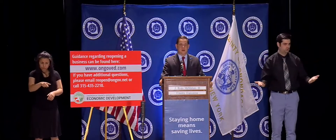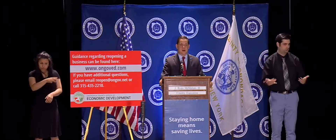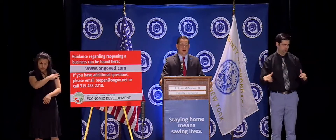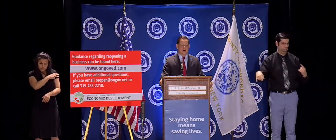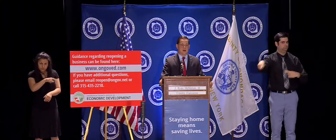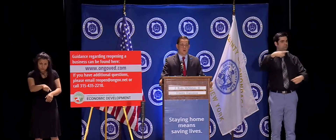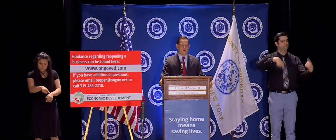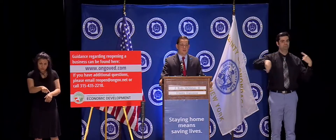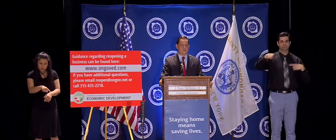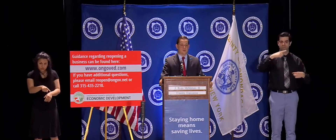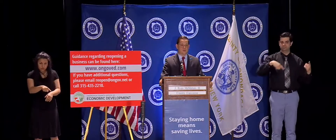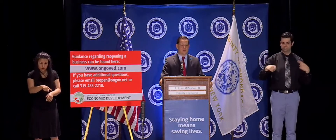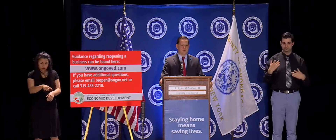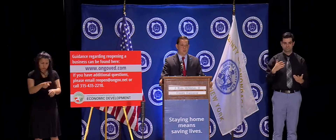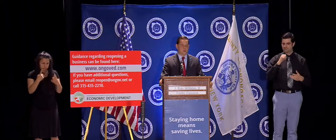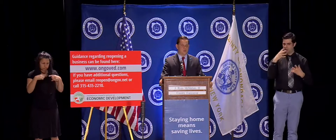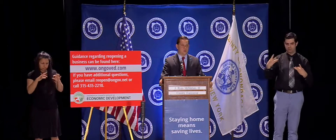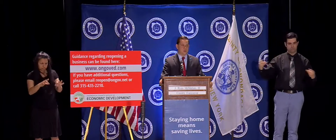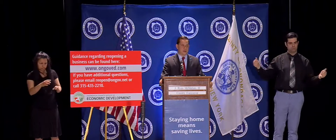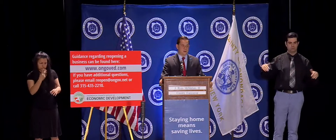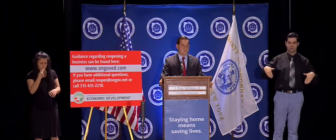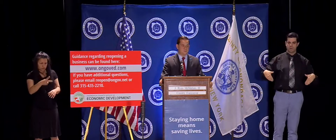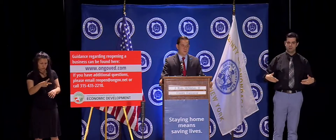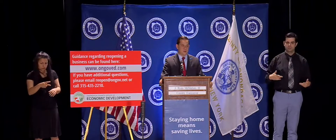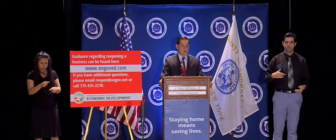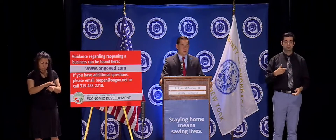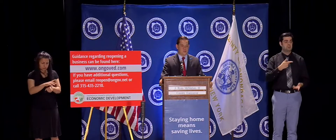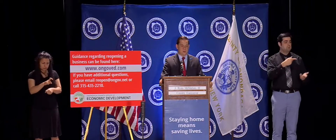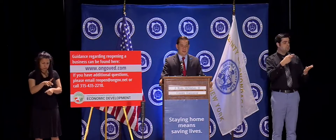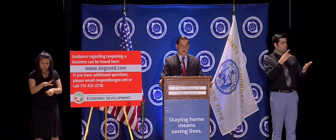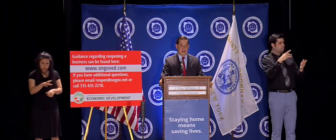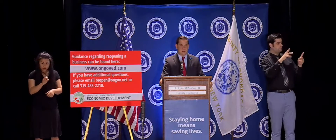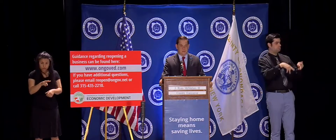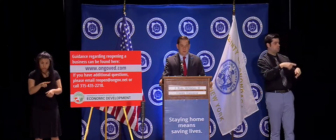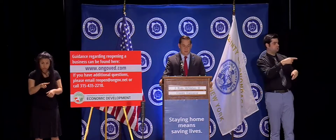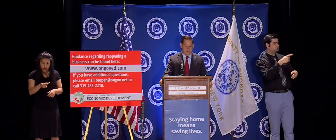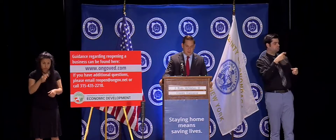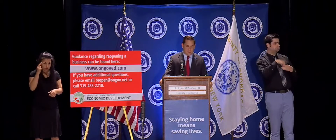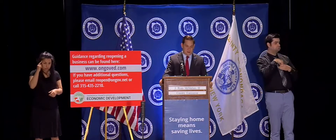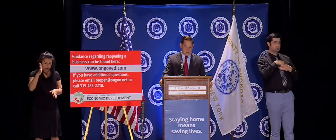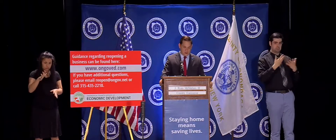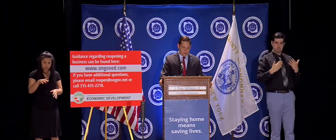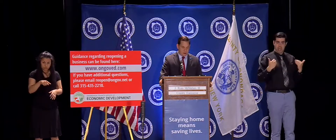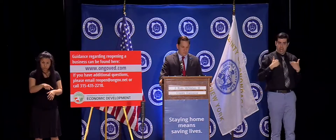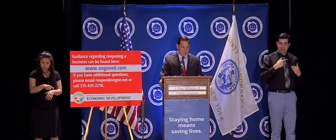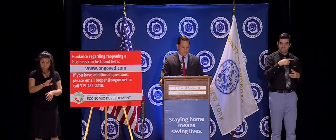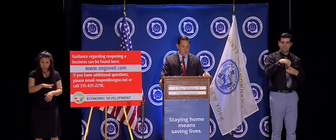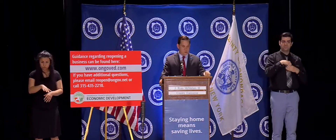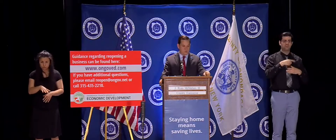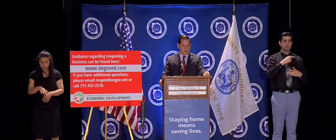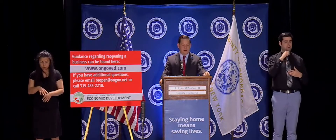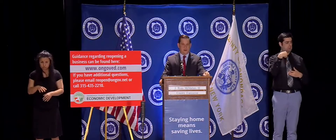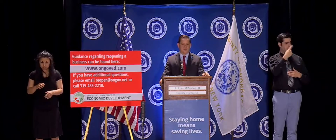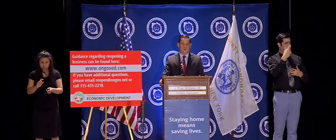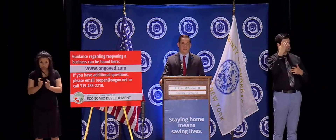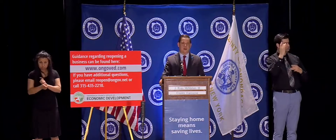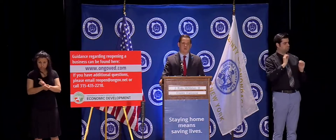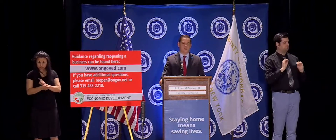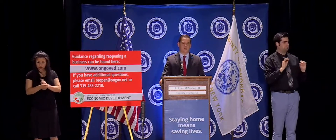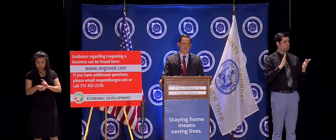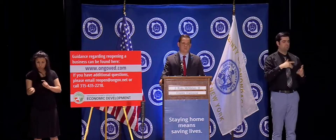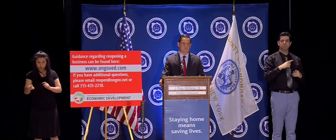this going into what's going to be a beautiful weekend as you spend time and remember those who have paid the